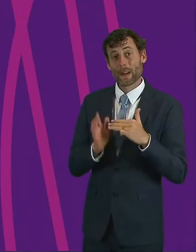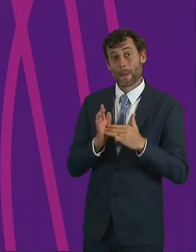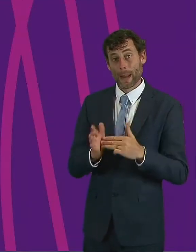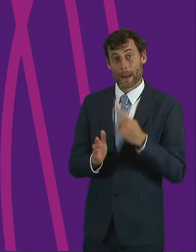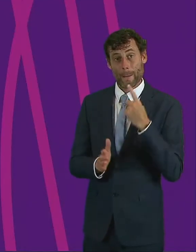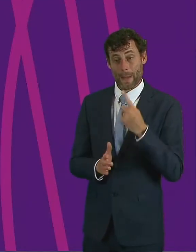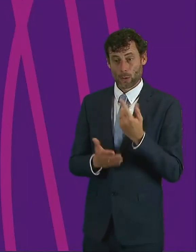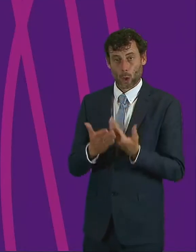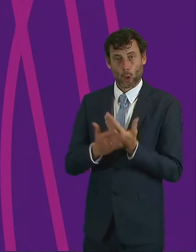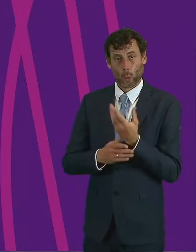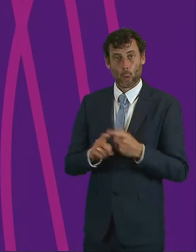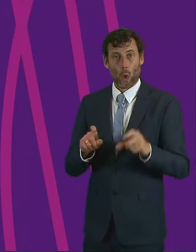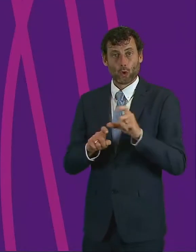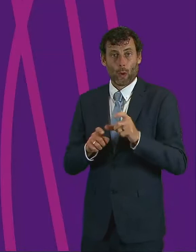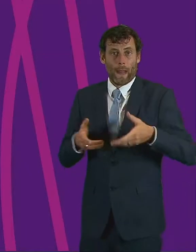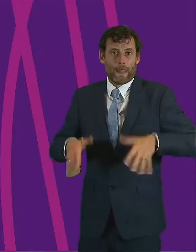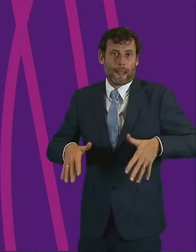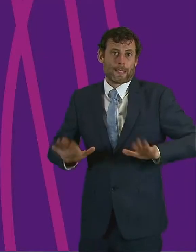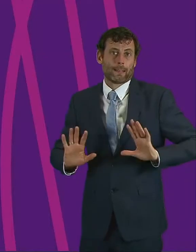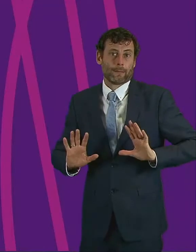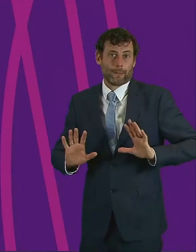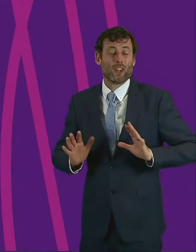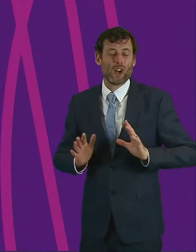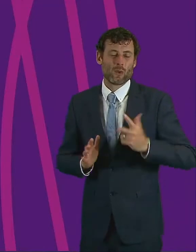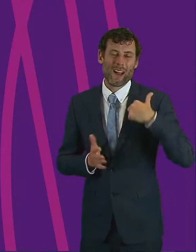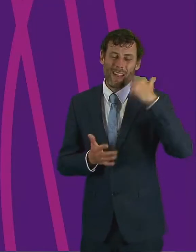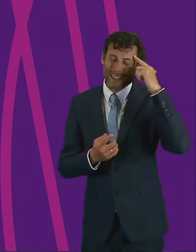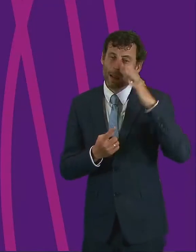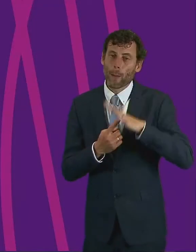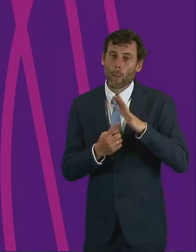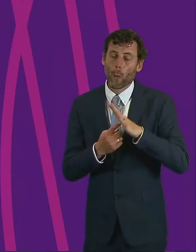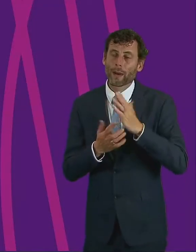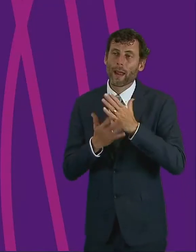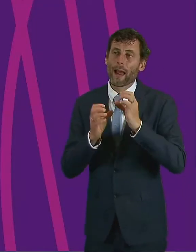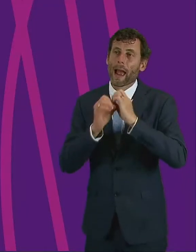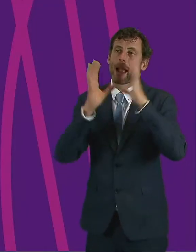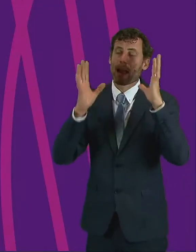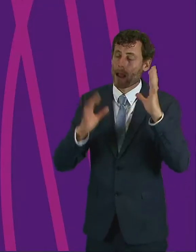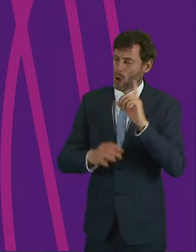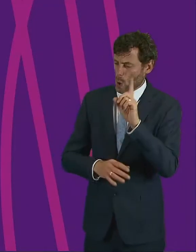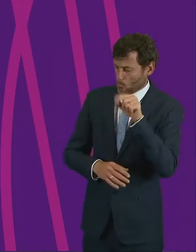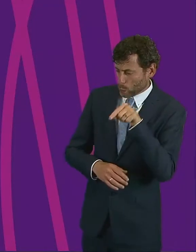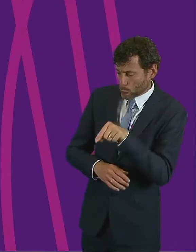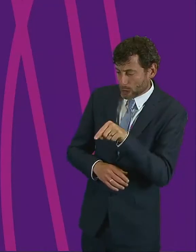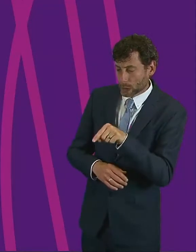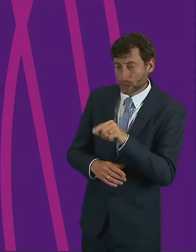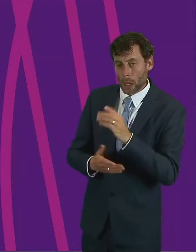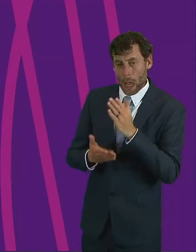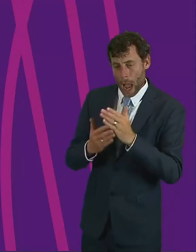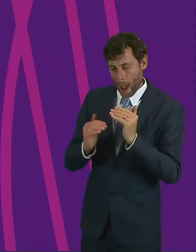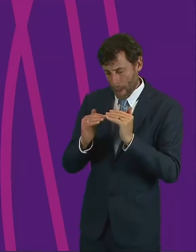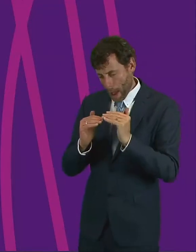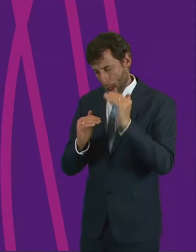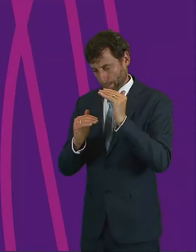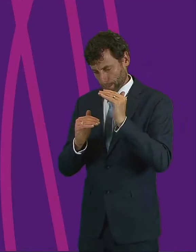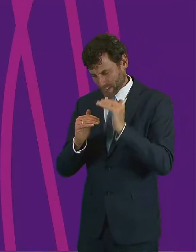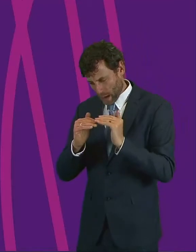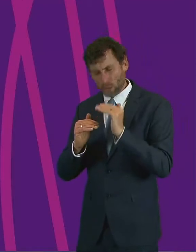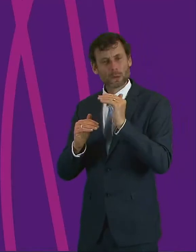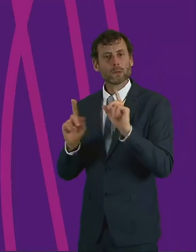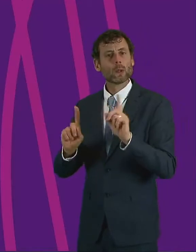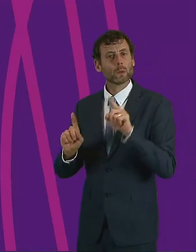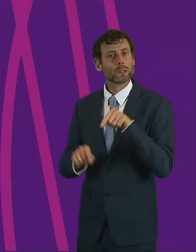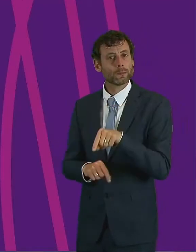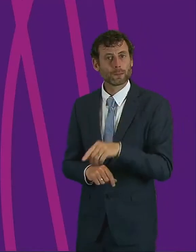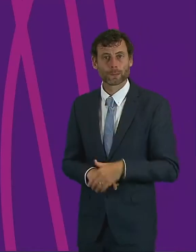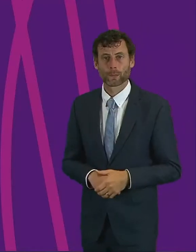aware of beforehand. And I think it's helpful to be clear about what the various funding amounts relate to. For the record,